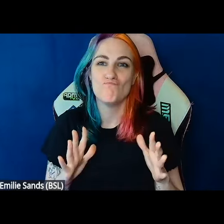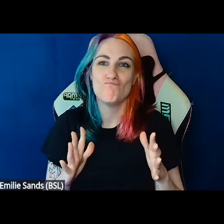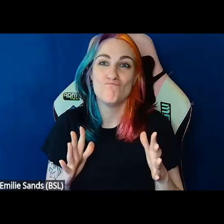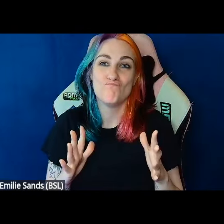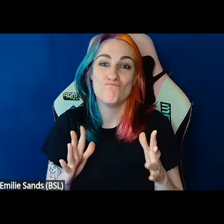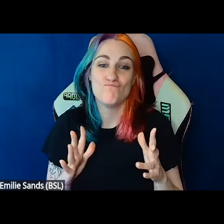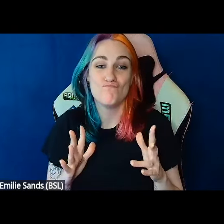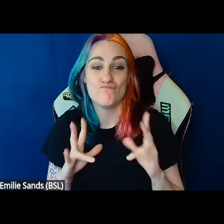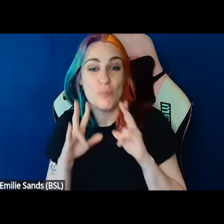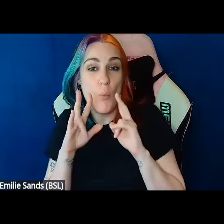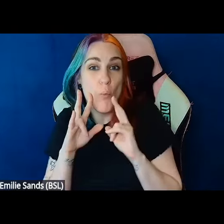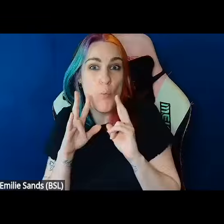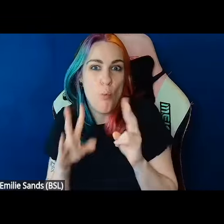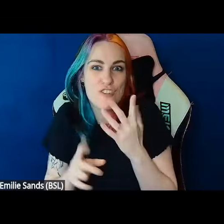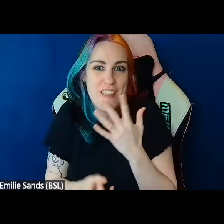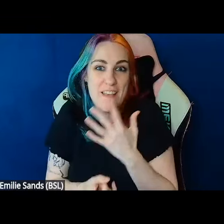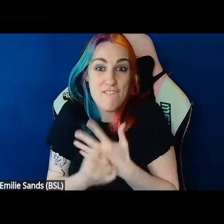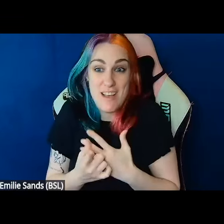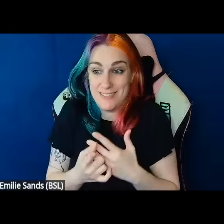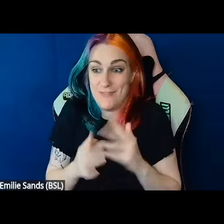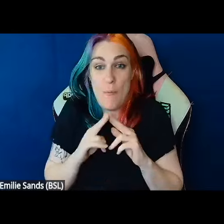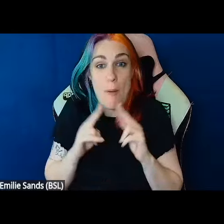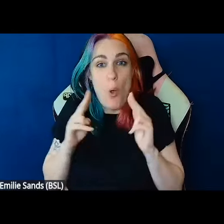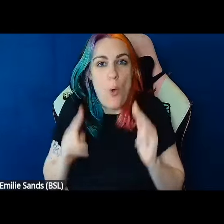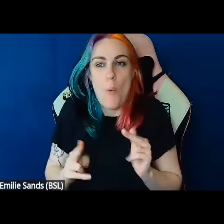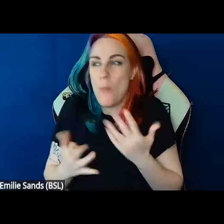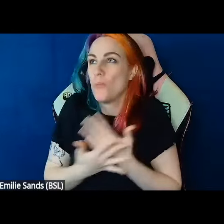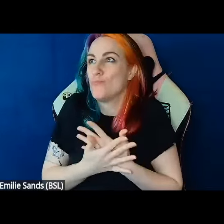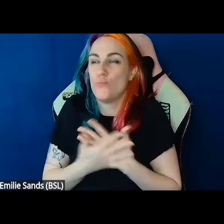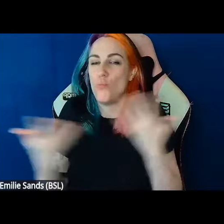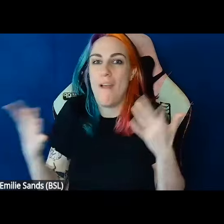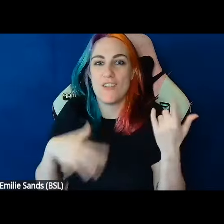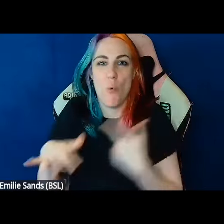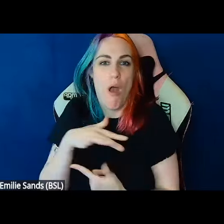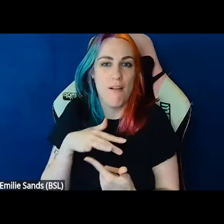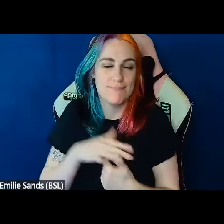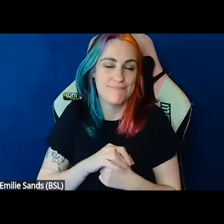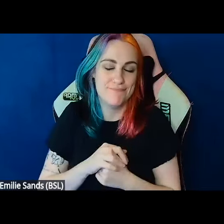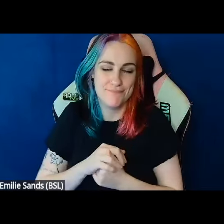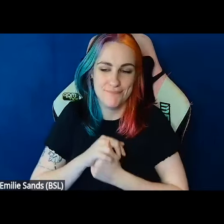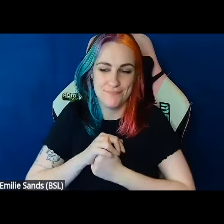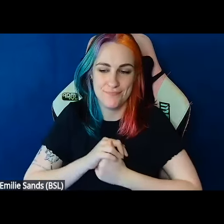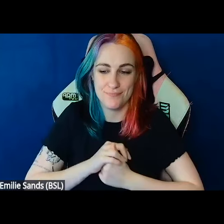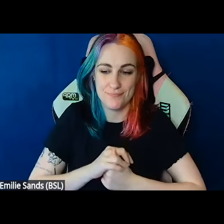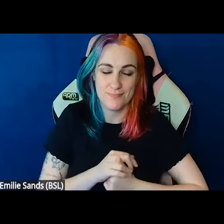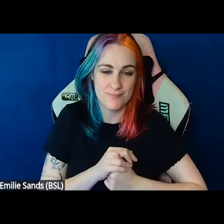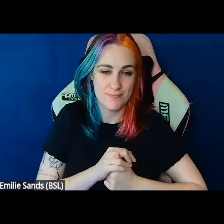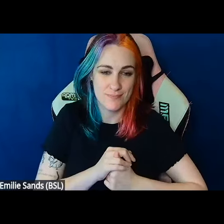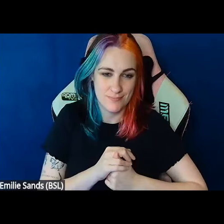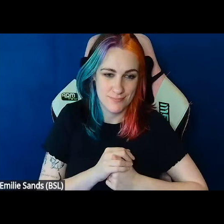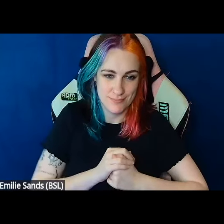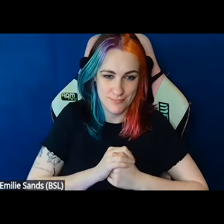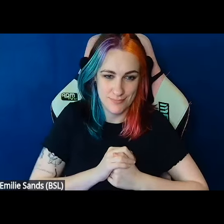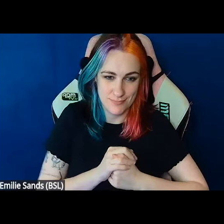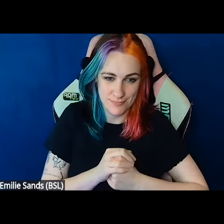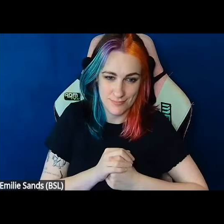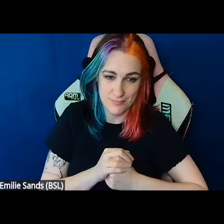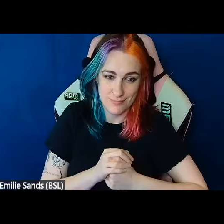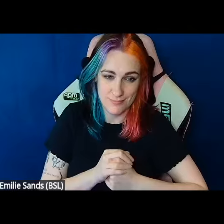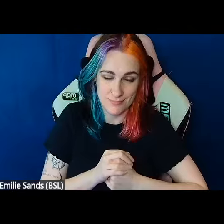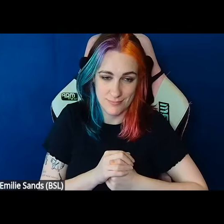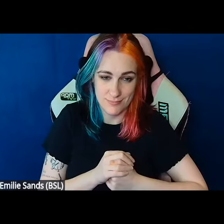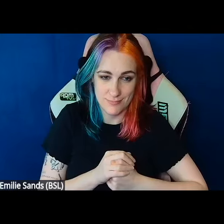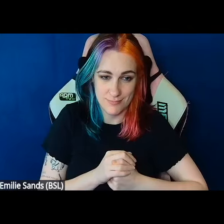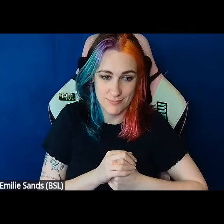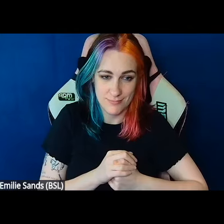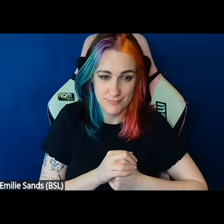this event from home or wherever you are. I mean, some of us looks like we had better food than others. I'm not